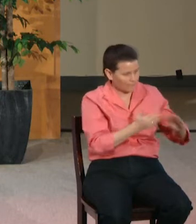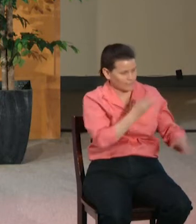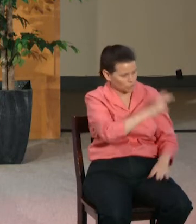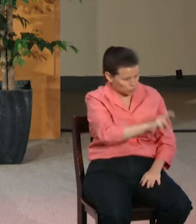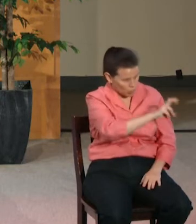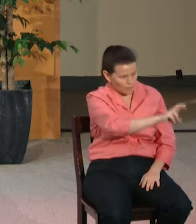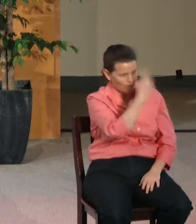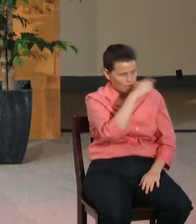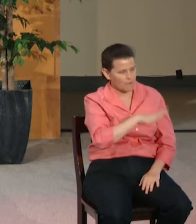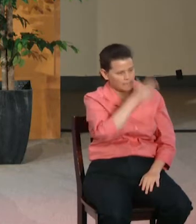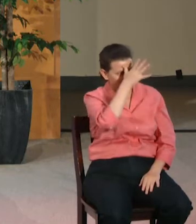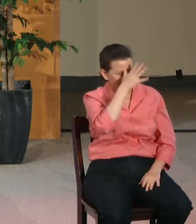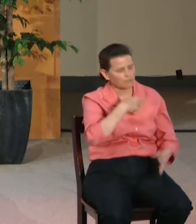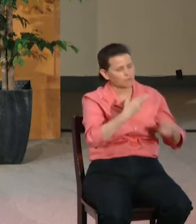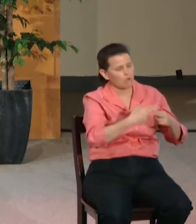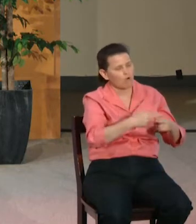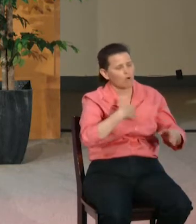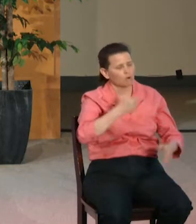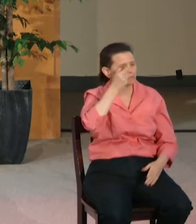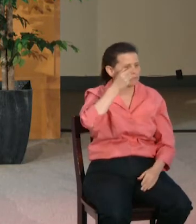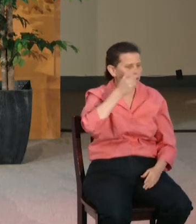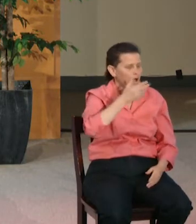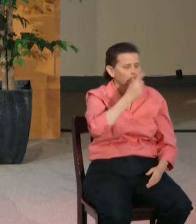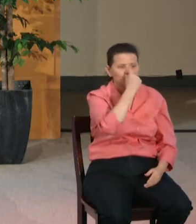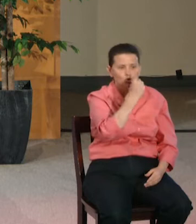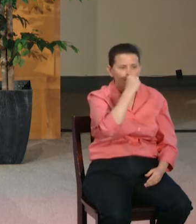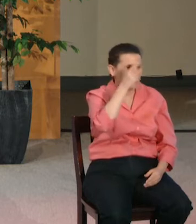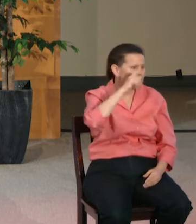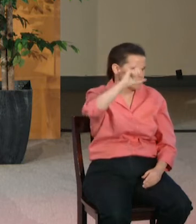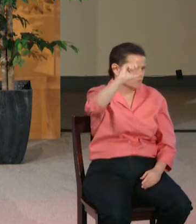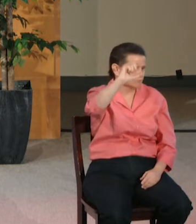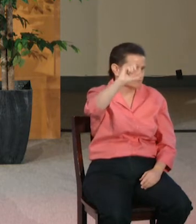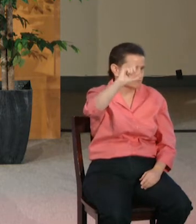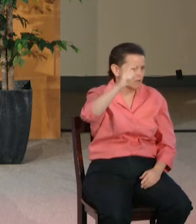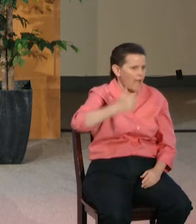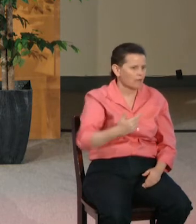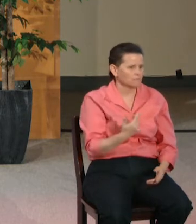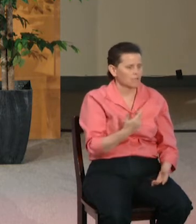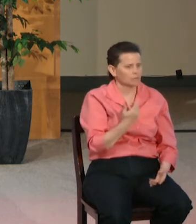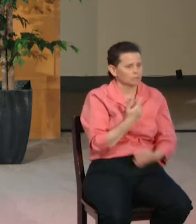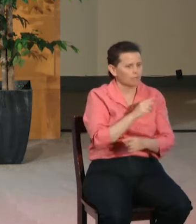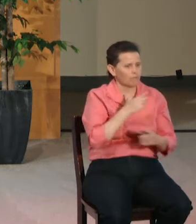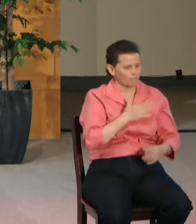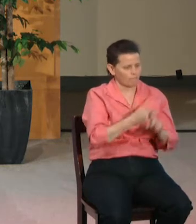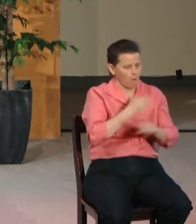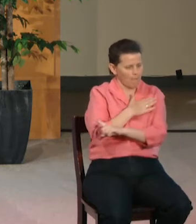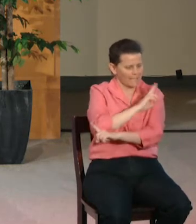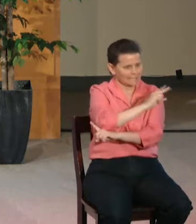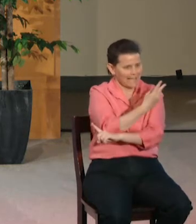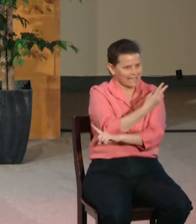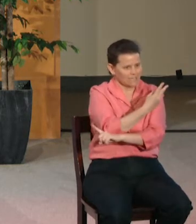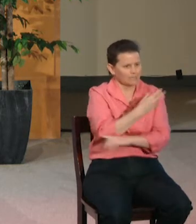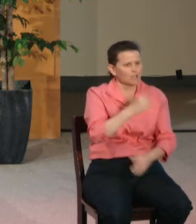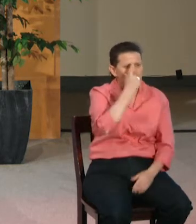a big part of my process of forgiving and getting ultimately to that place of peace where I didn't need to fix anything about what my